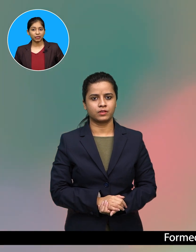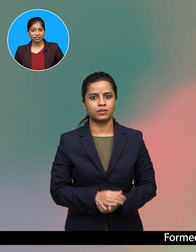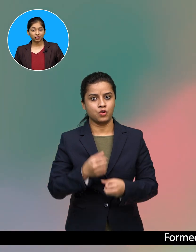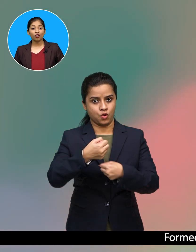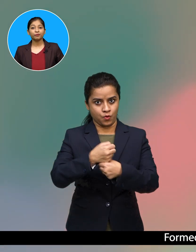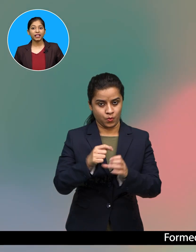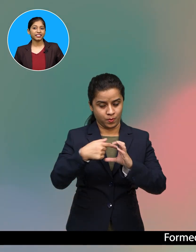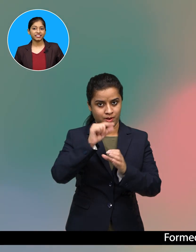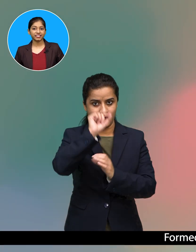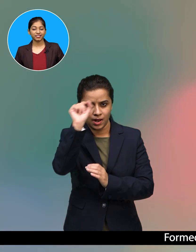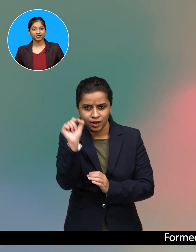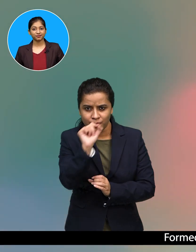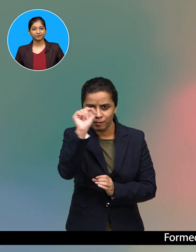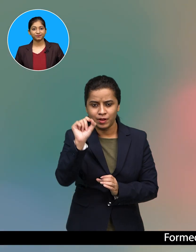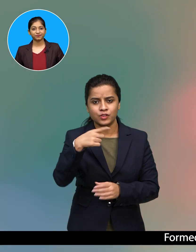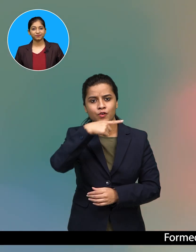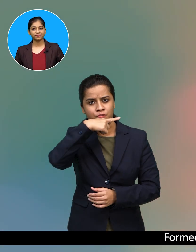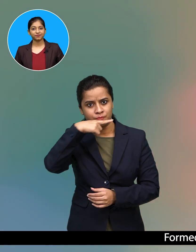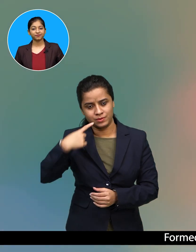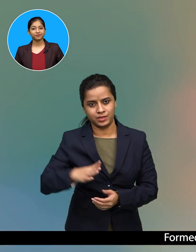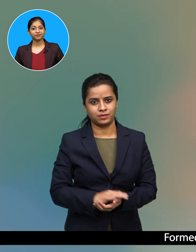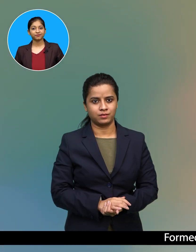Formed elements of blood.